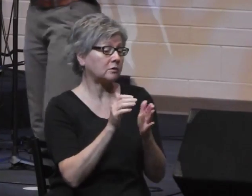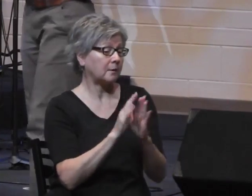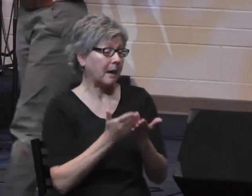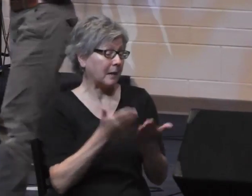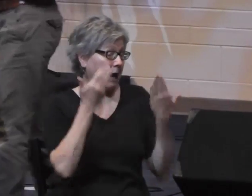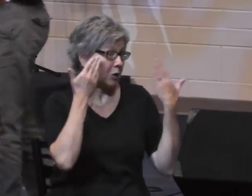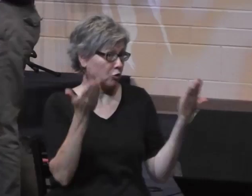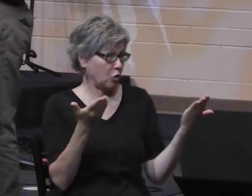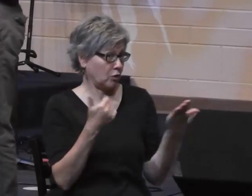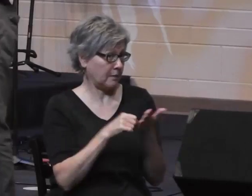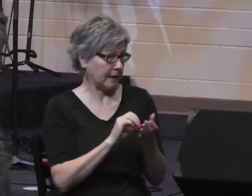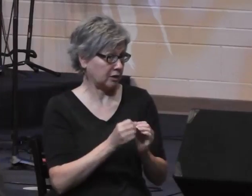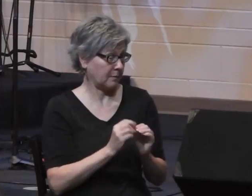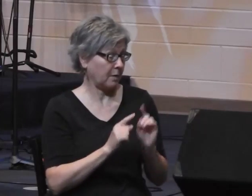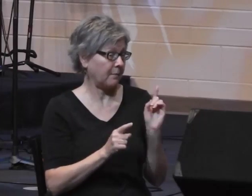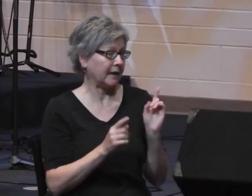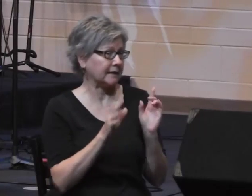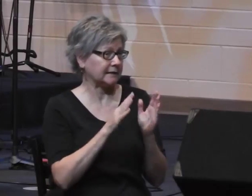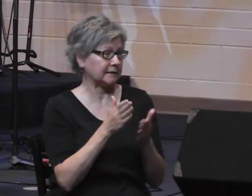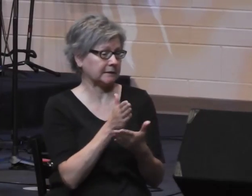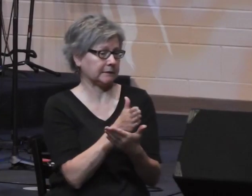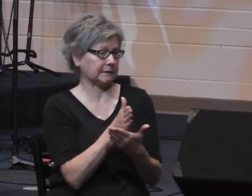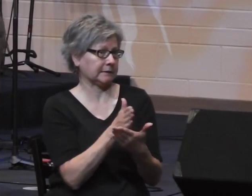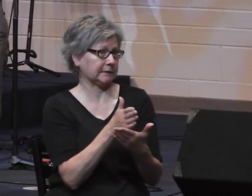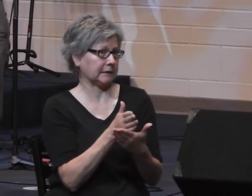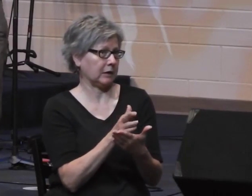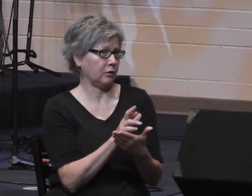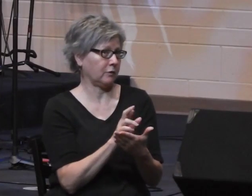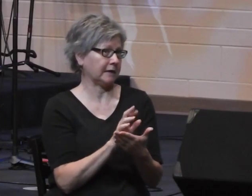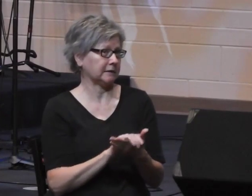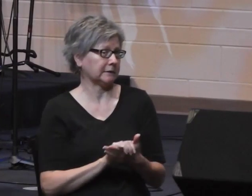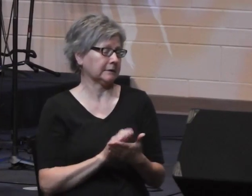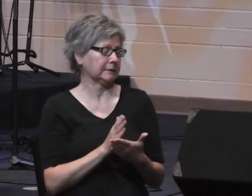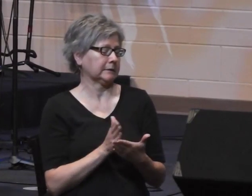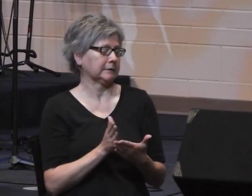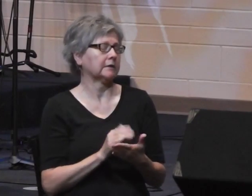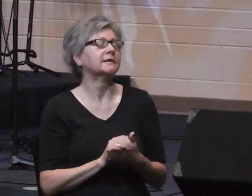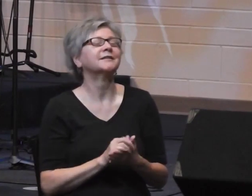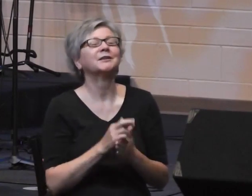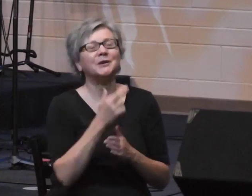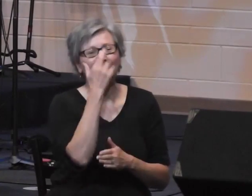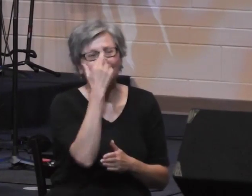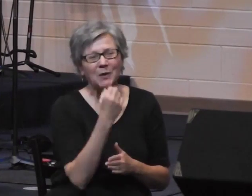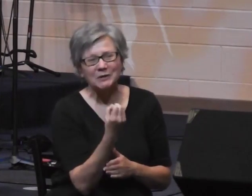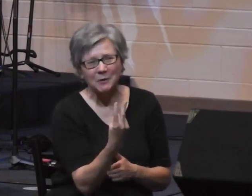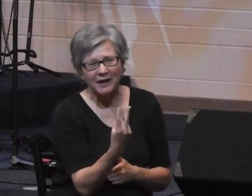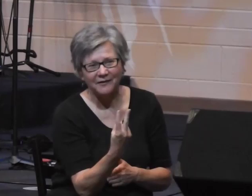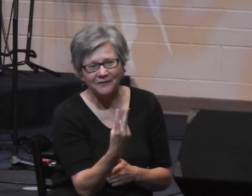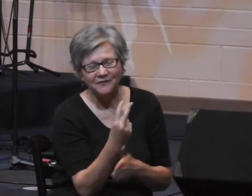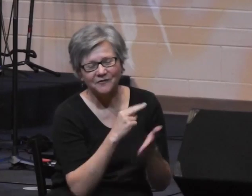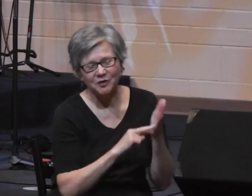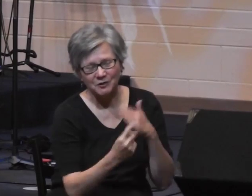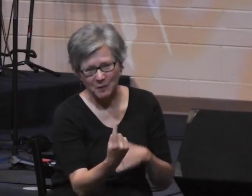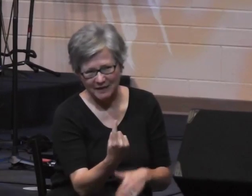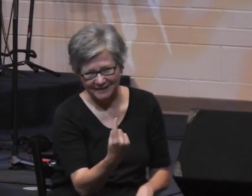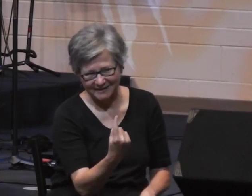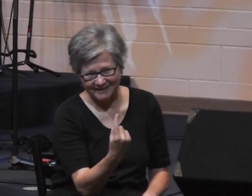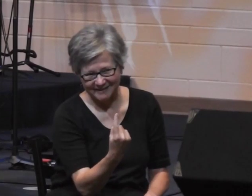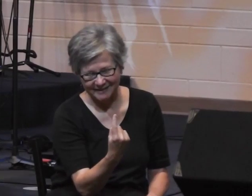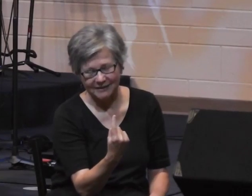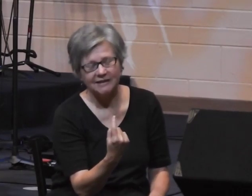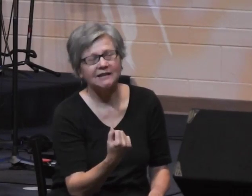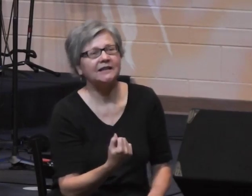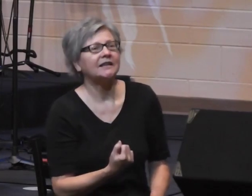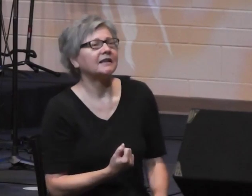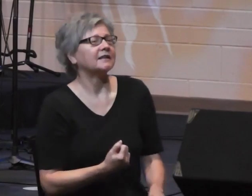what page number it's on, but it's about right here on the right. Romans 12, verse 1.